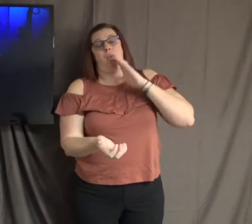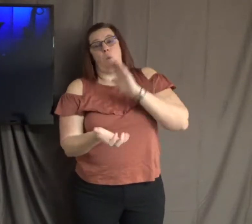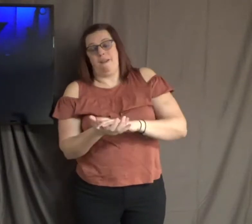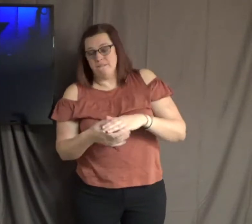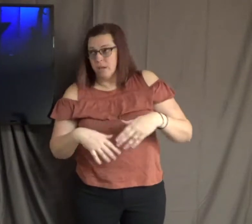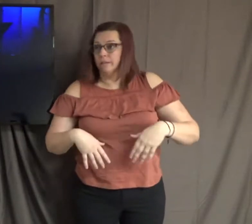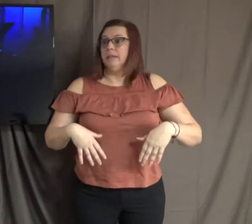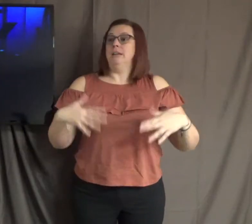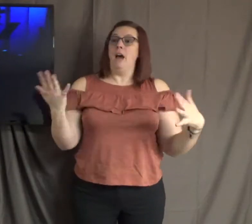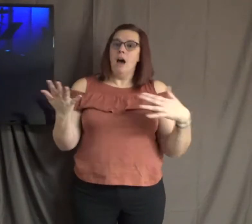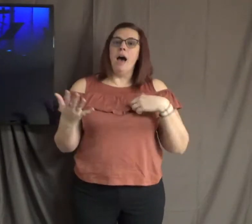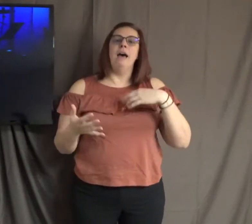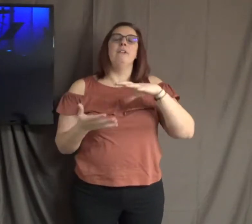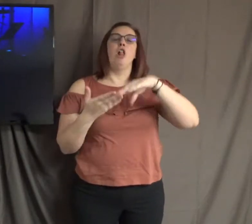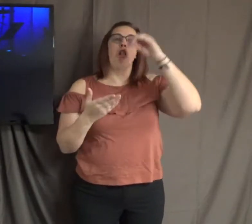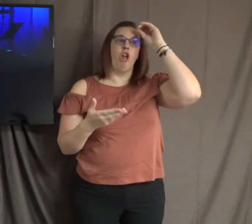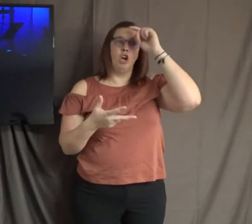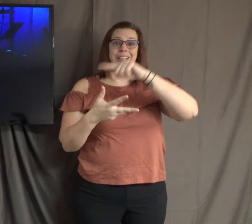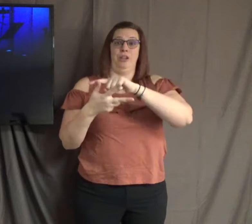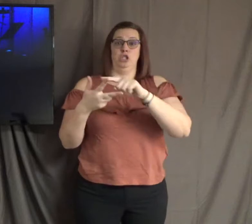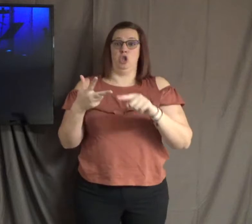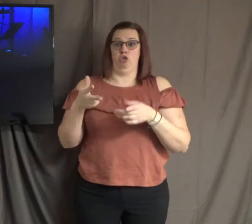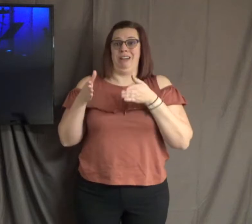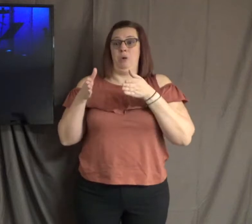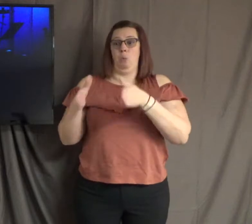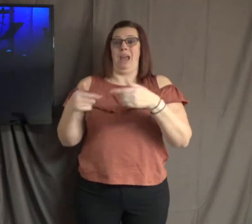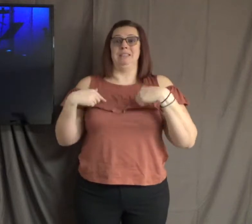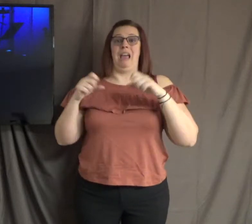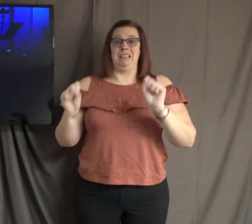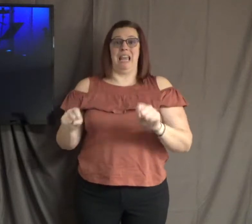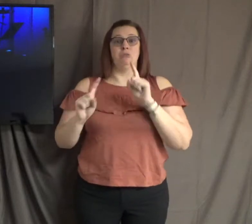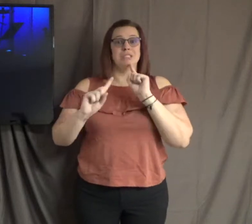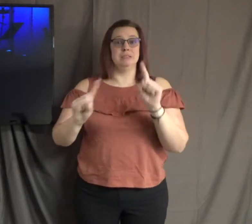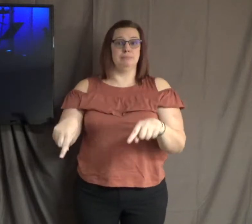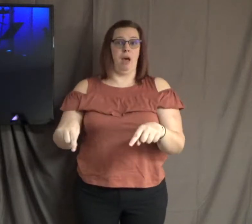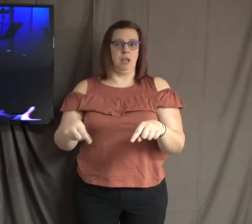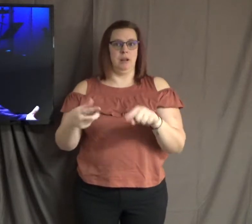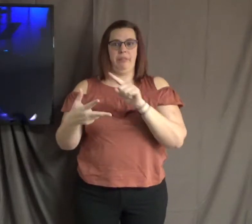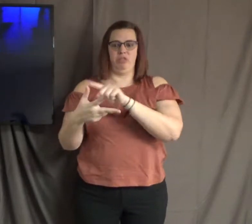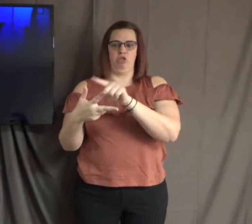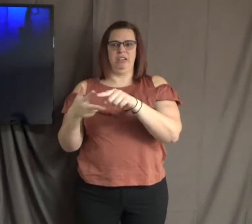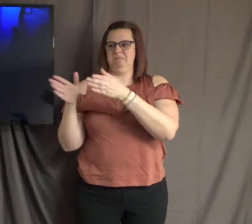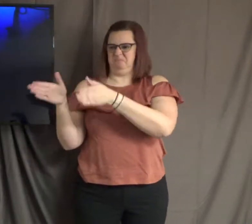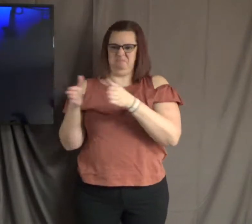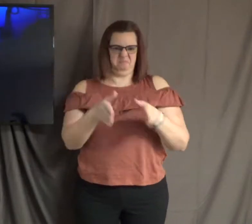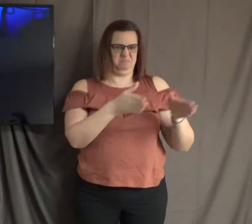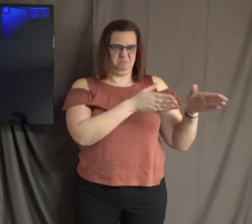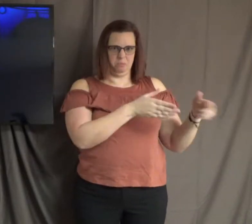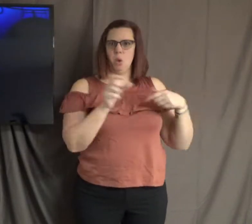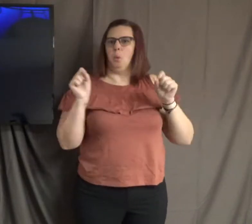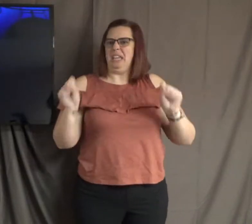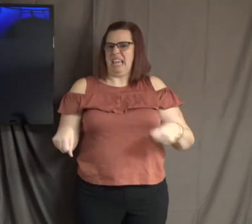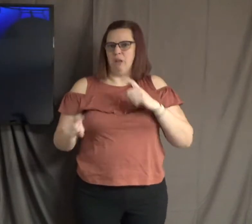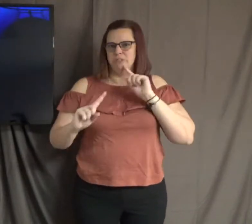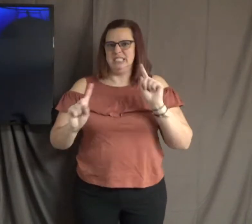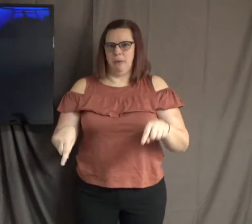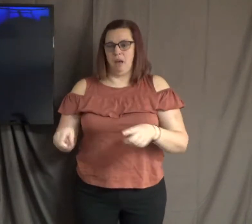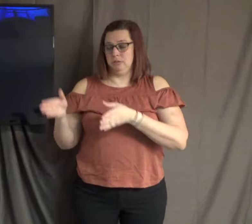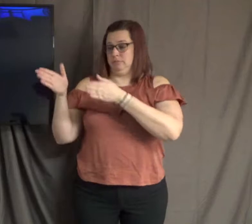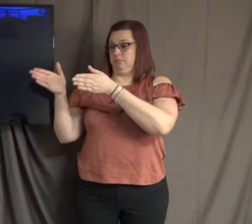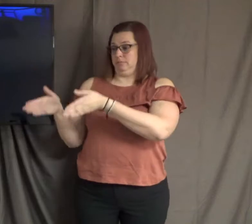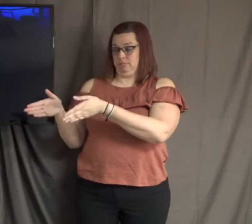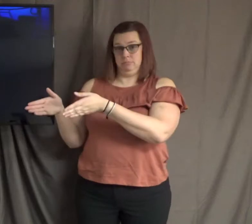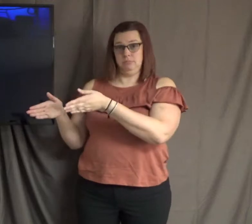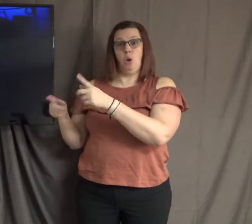3 ways that I can respond. And I believe there's 3 ways that we can all respond. The first thing when